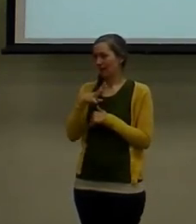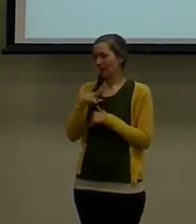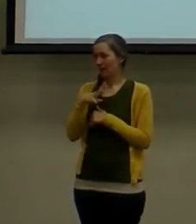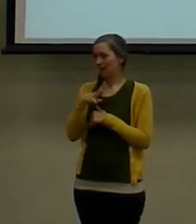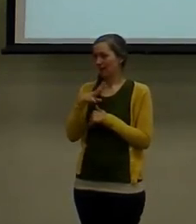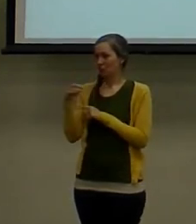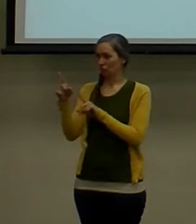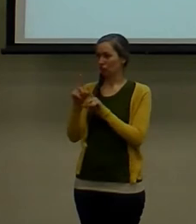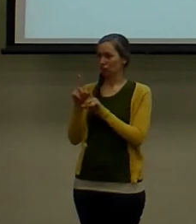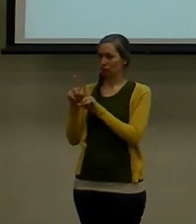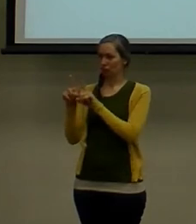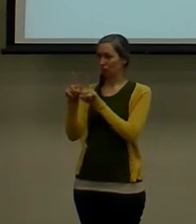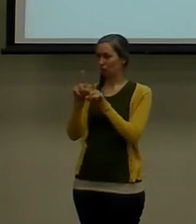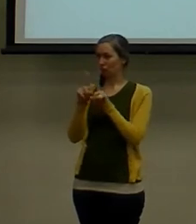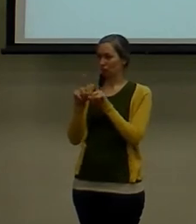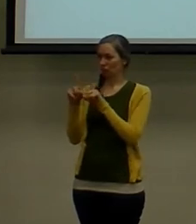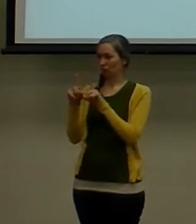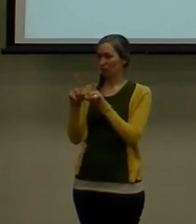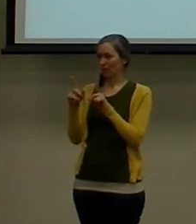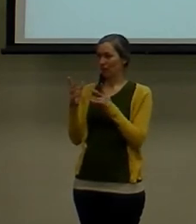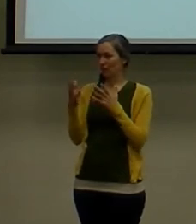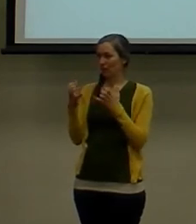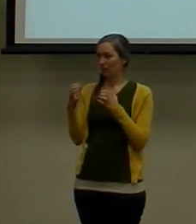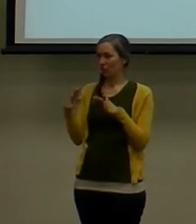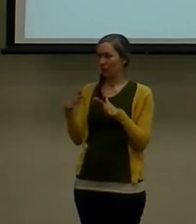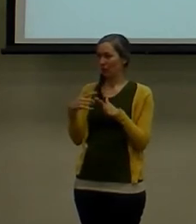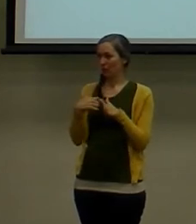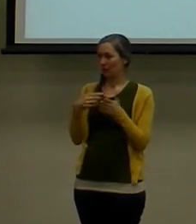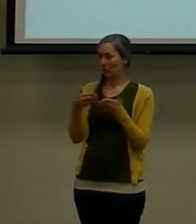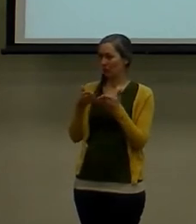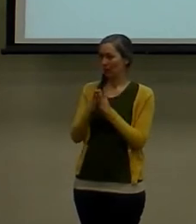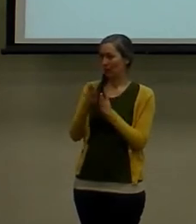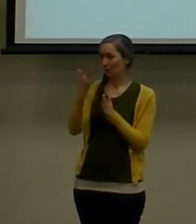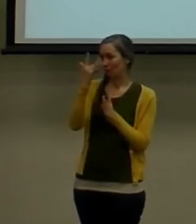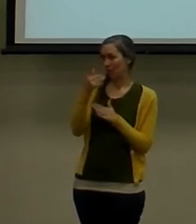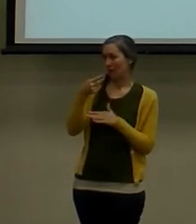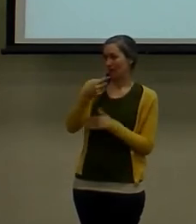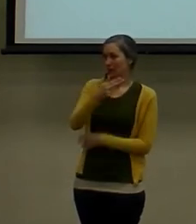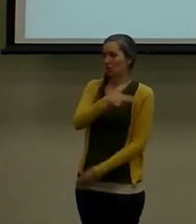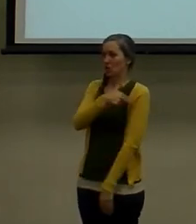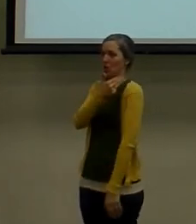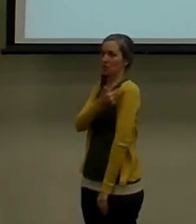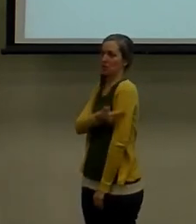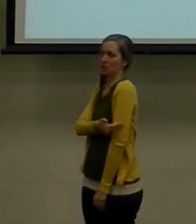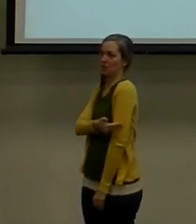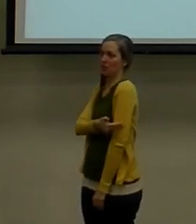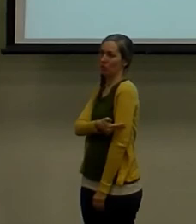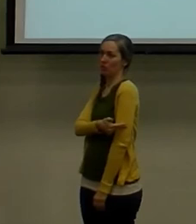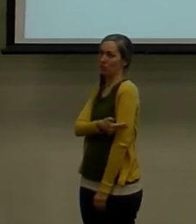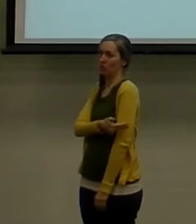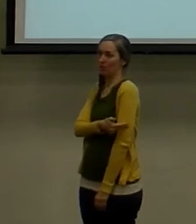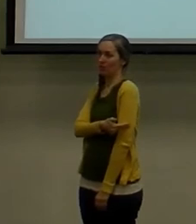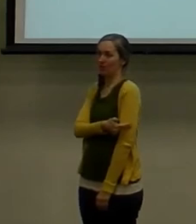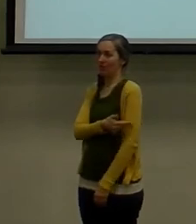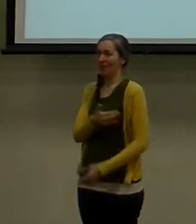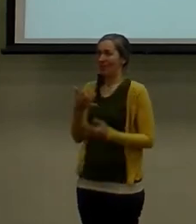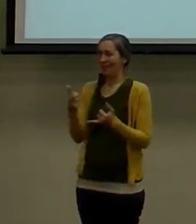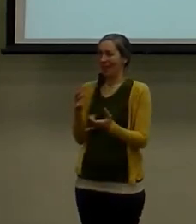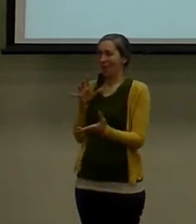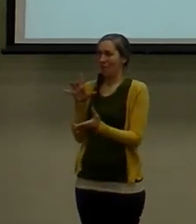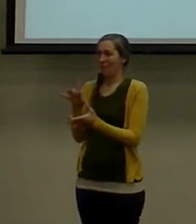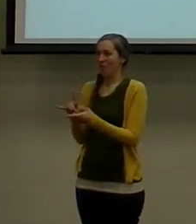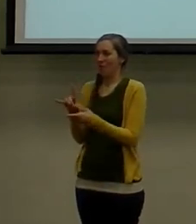Church of Christ will not ask anything about why this hospital belongs to Presbyterian today.